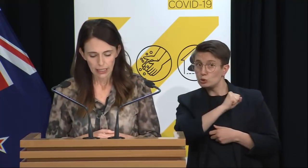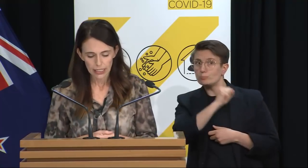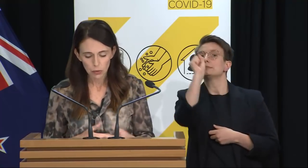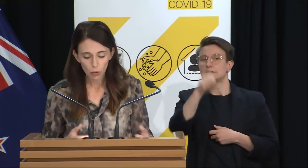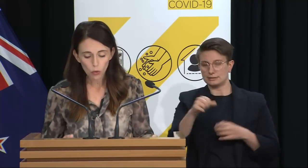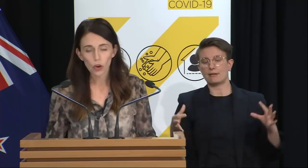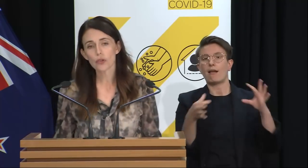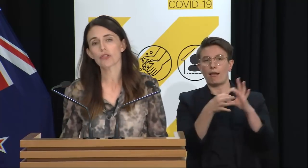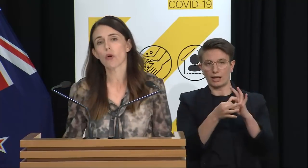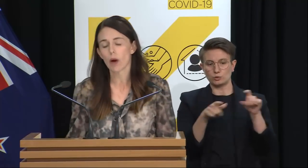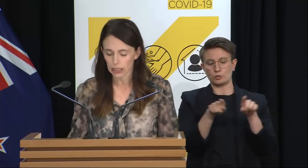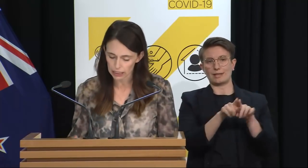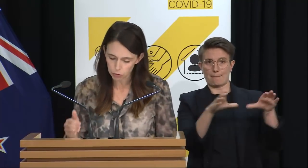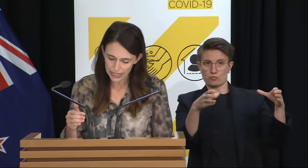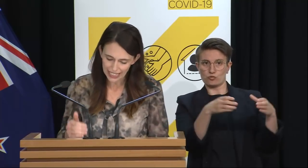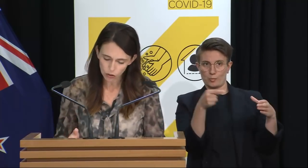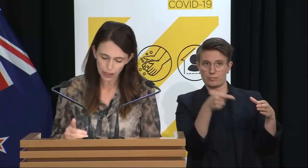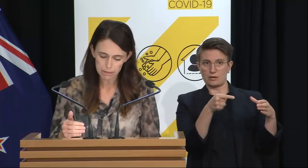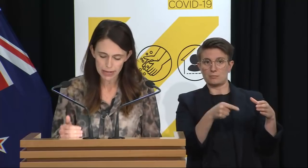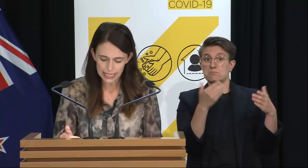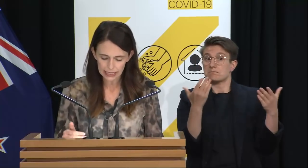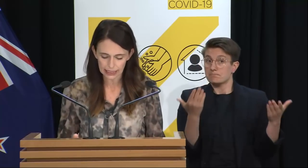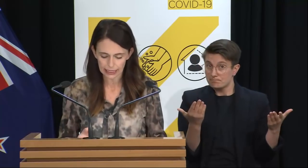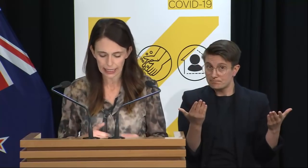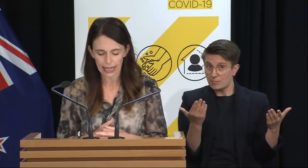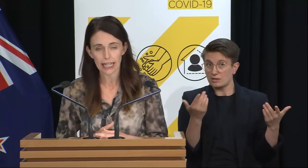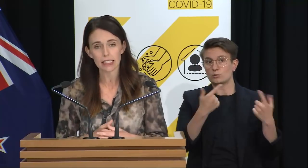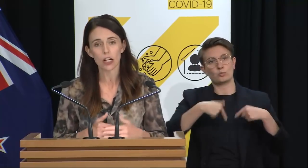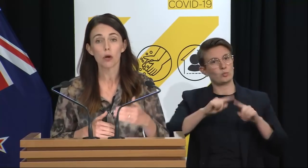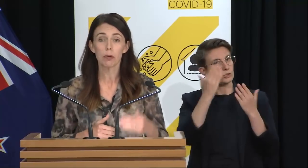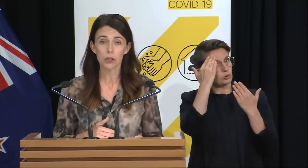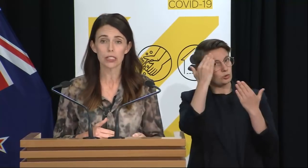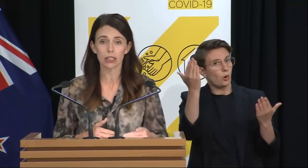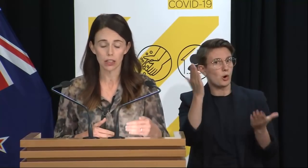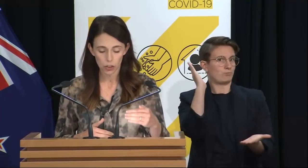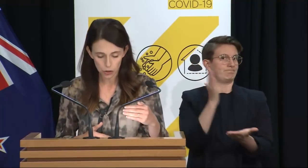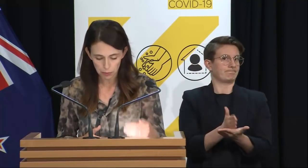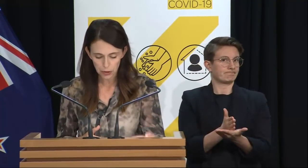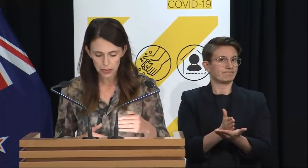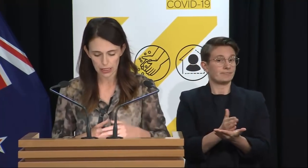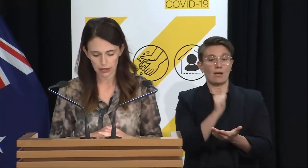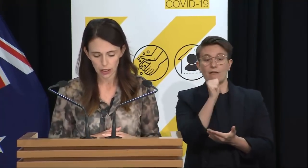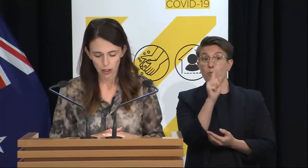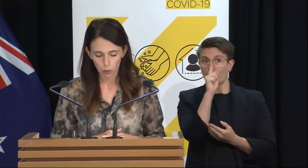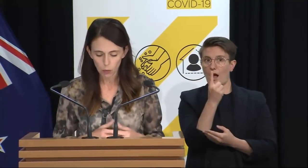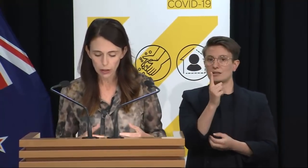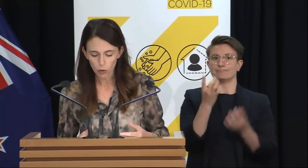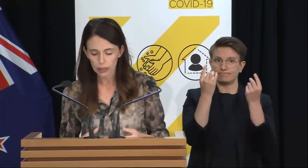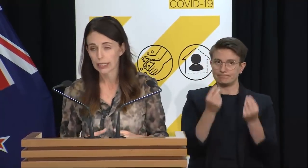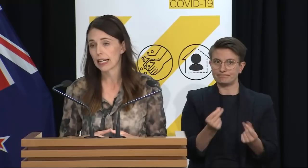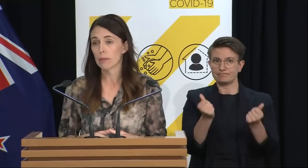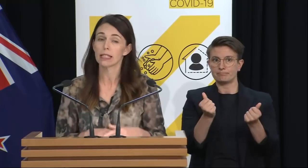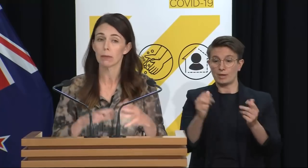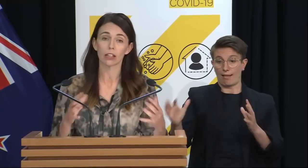However, as we all know so well, if we cannot immediately link a case person to person, what we